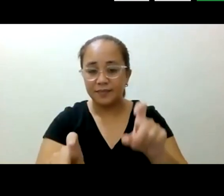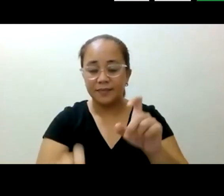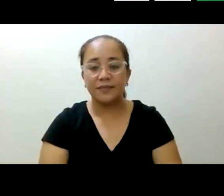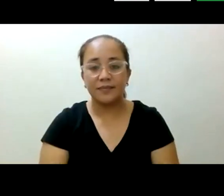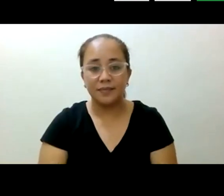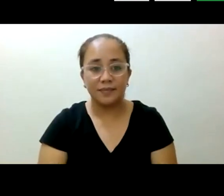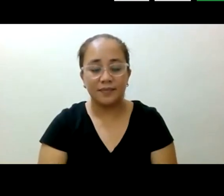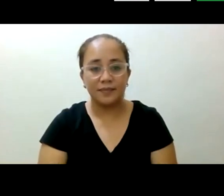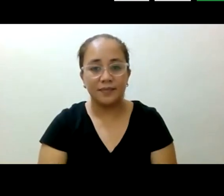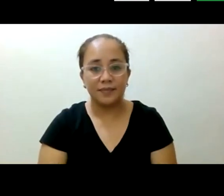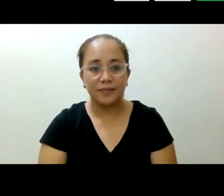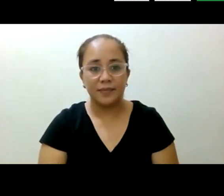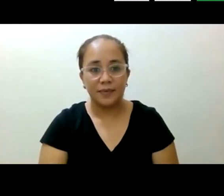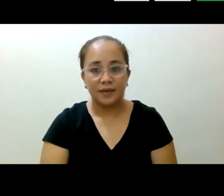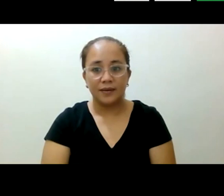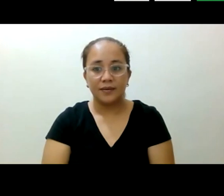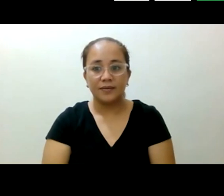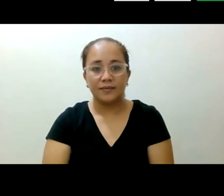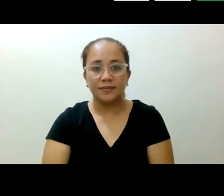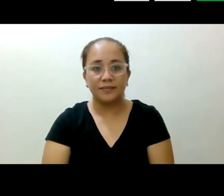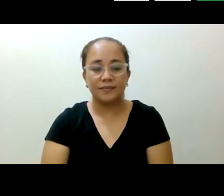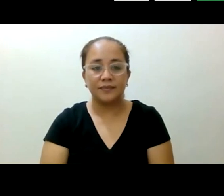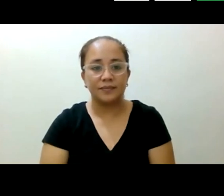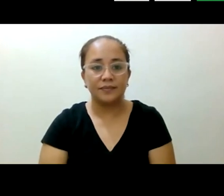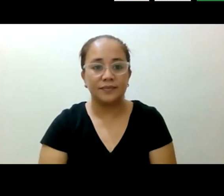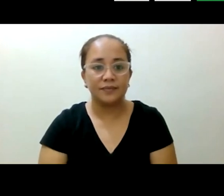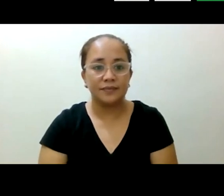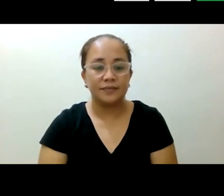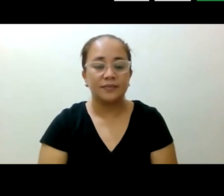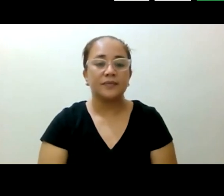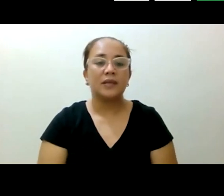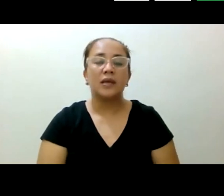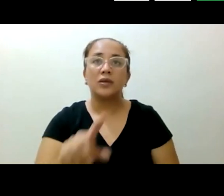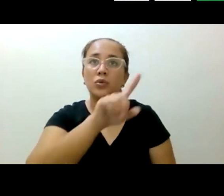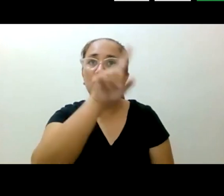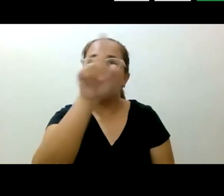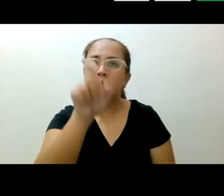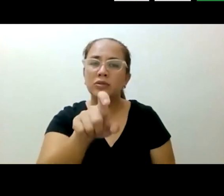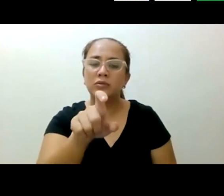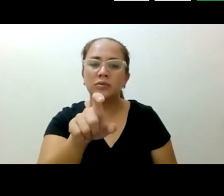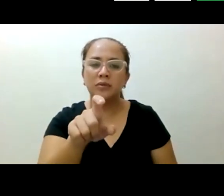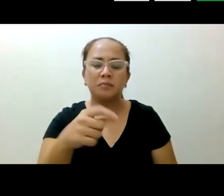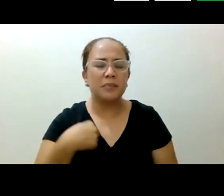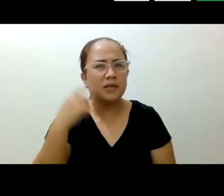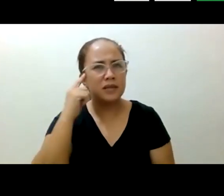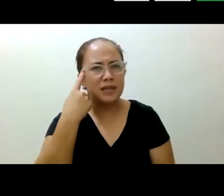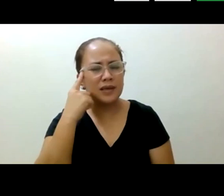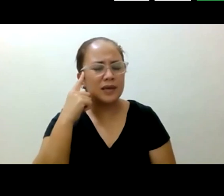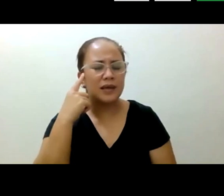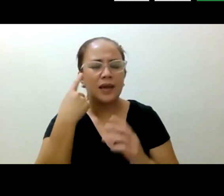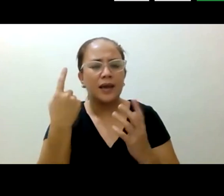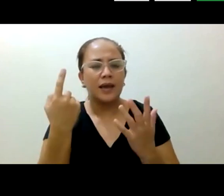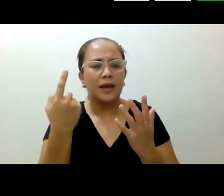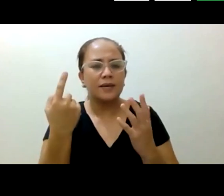let's see. The questions will be, okay, I thought about it a little more,